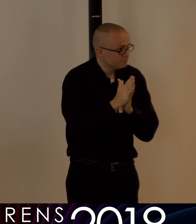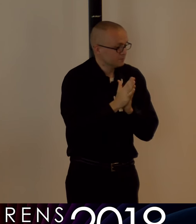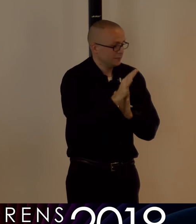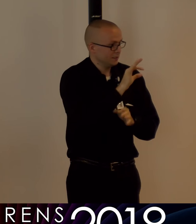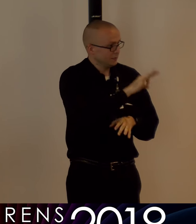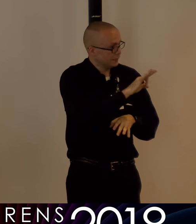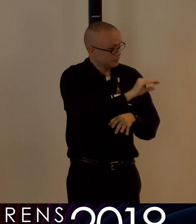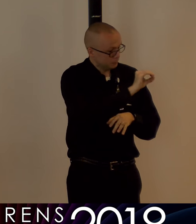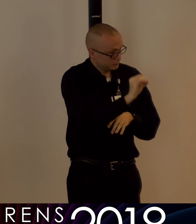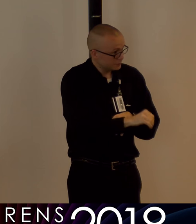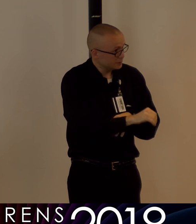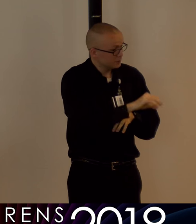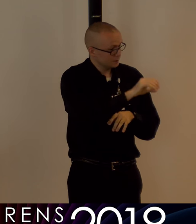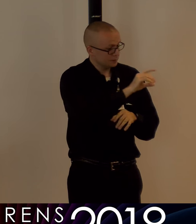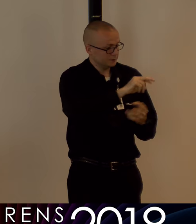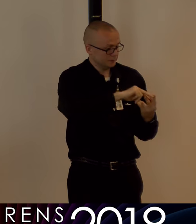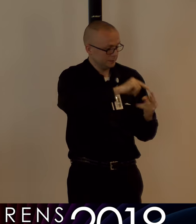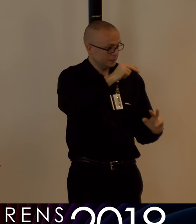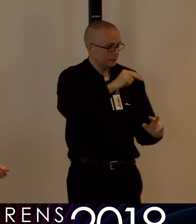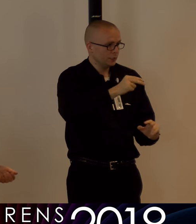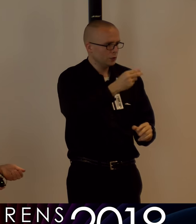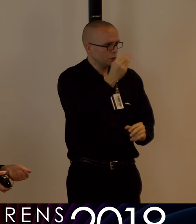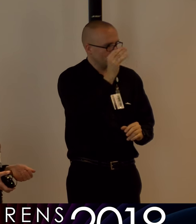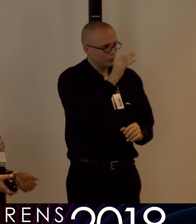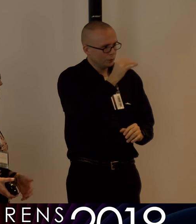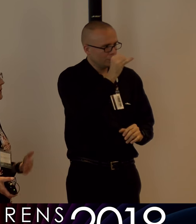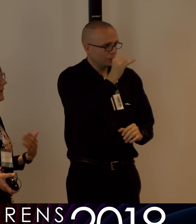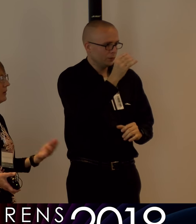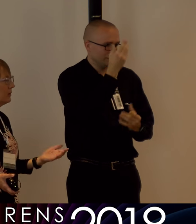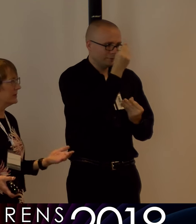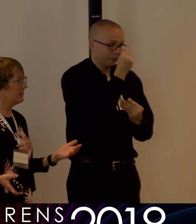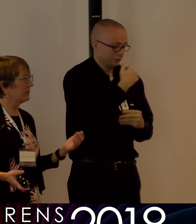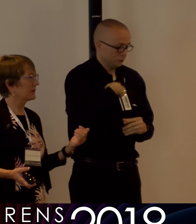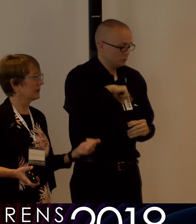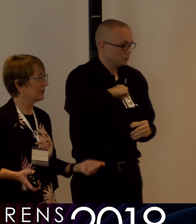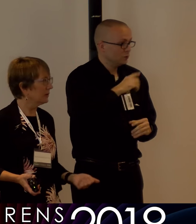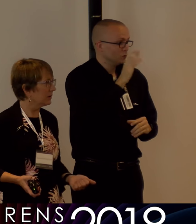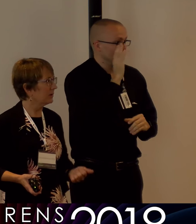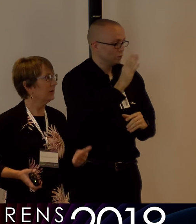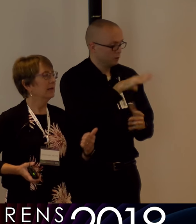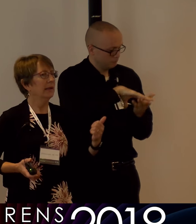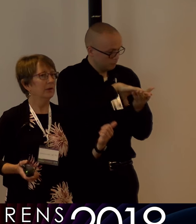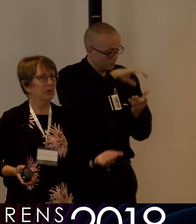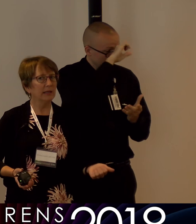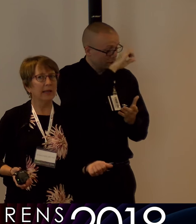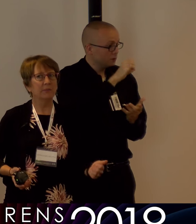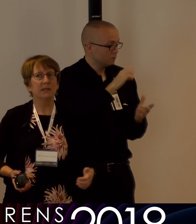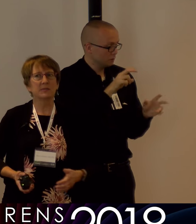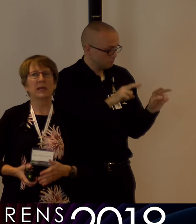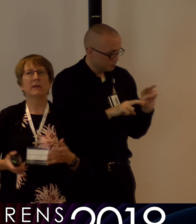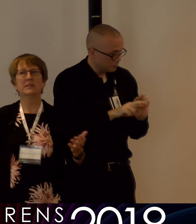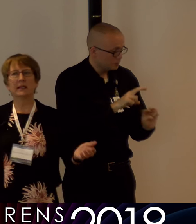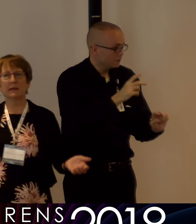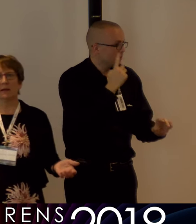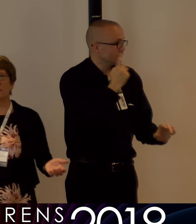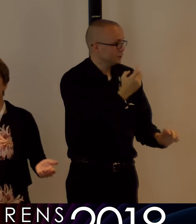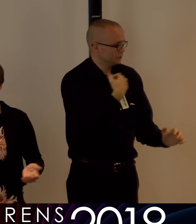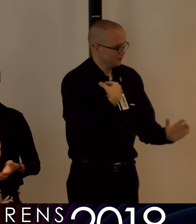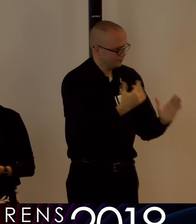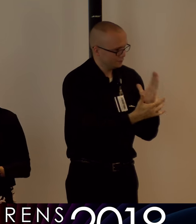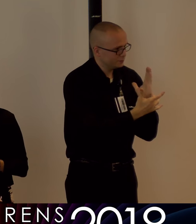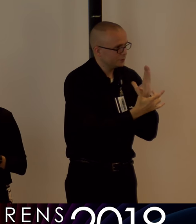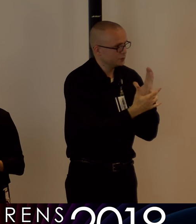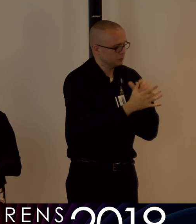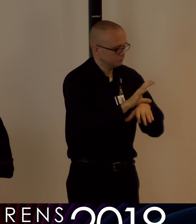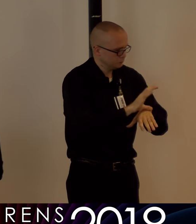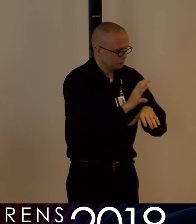that 99% of DNA is a lot of information that we are now going to be able to learn and look at because we have the technologies